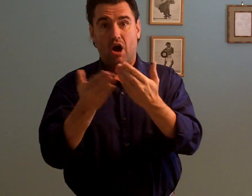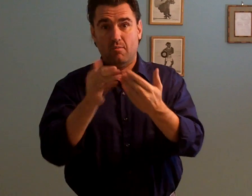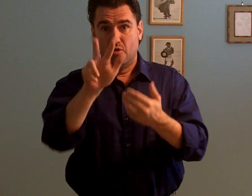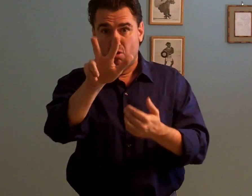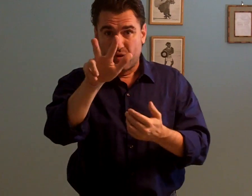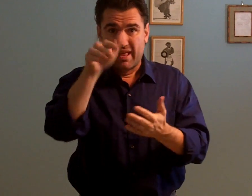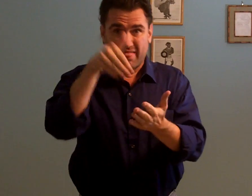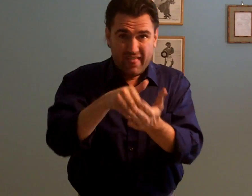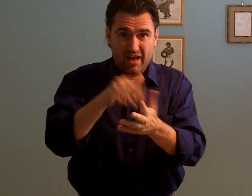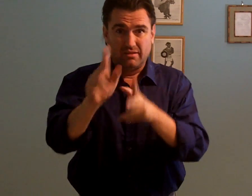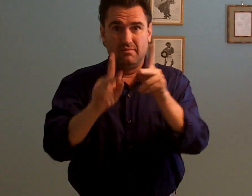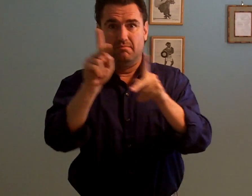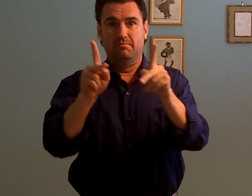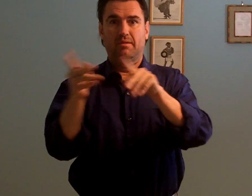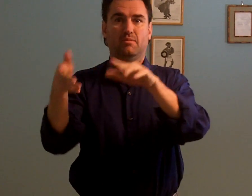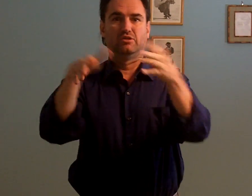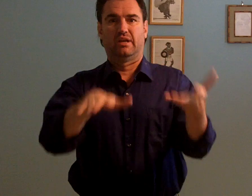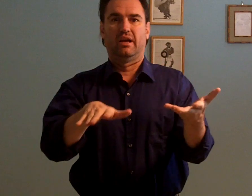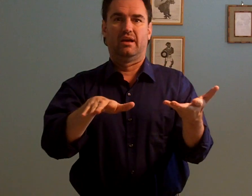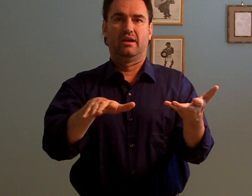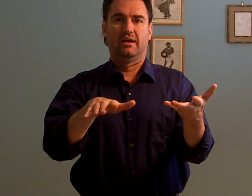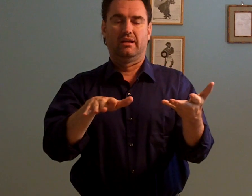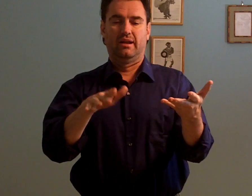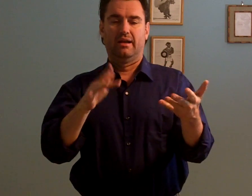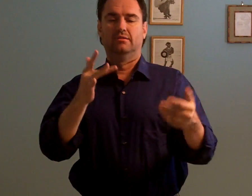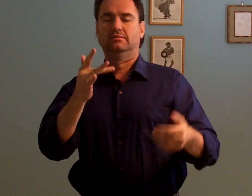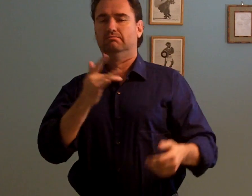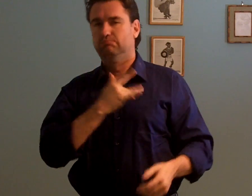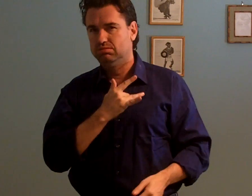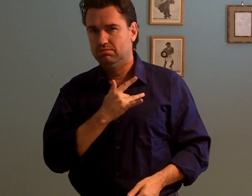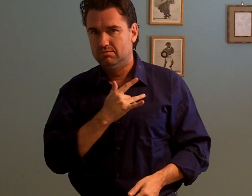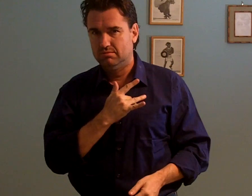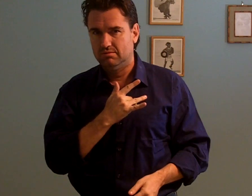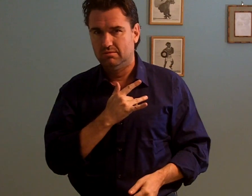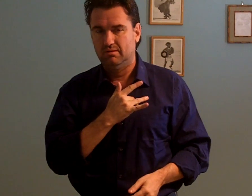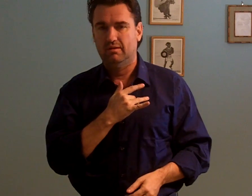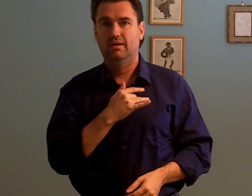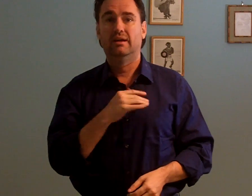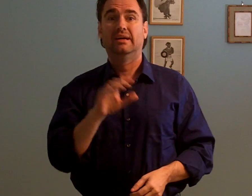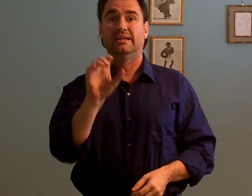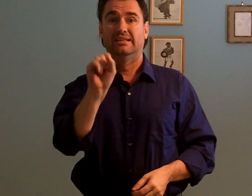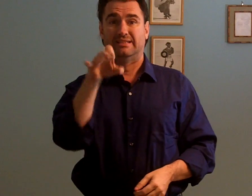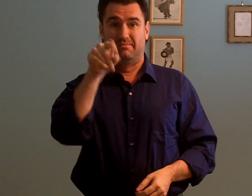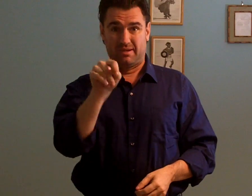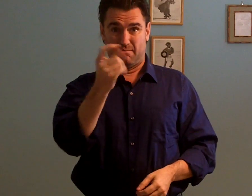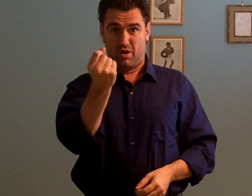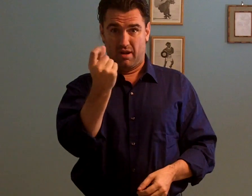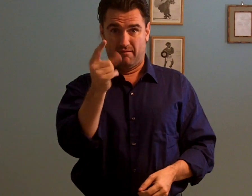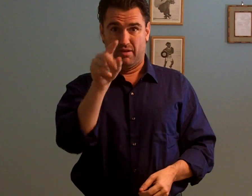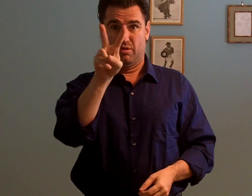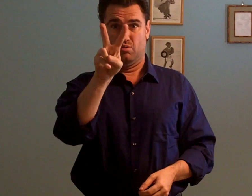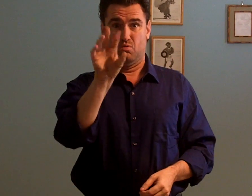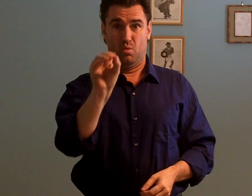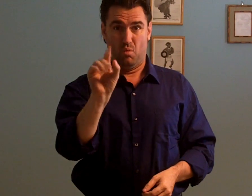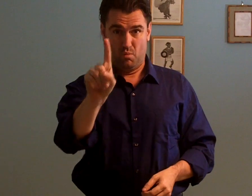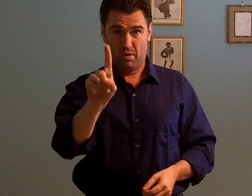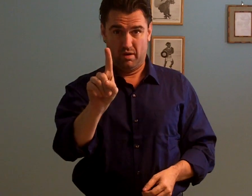leaving a gaping hole in our hearts. On September 11th, 2001, in our time of